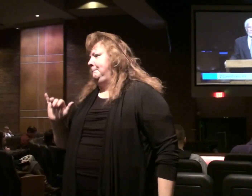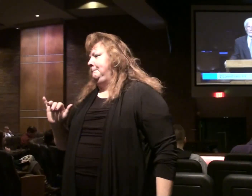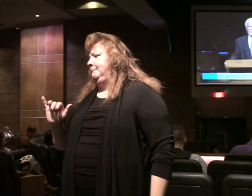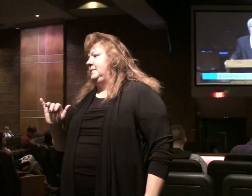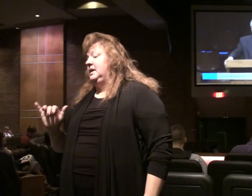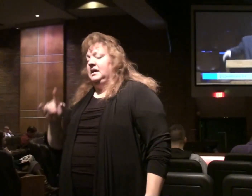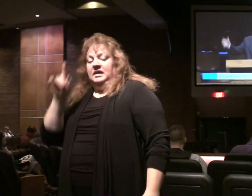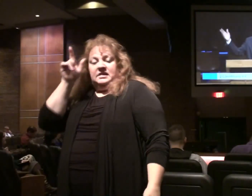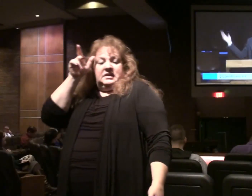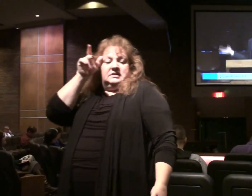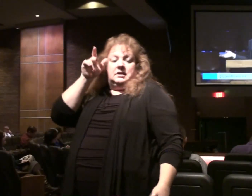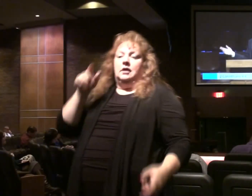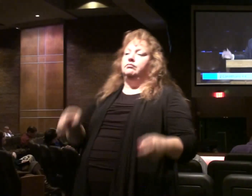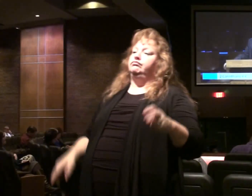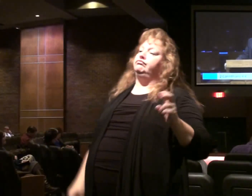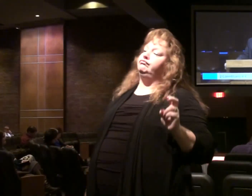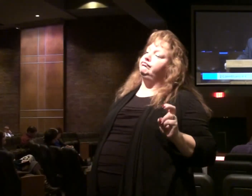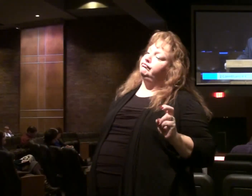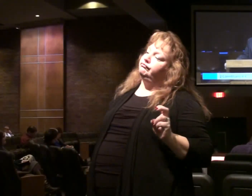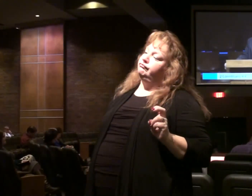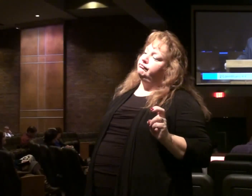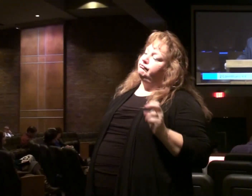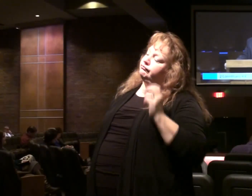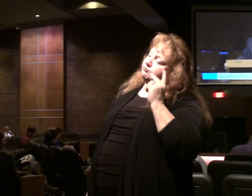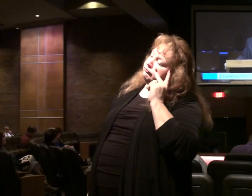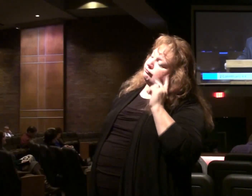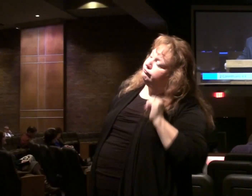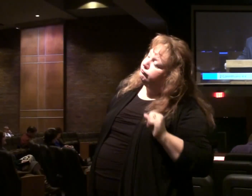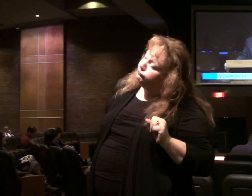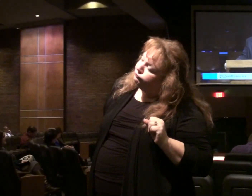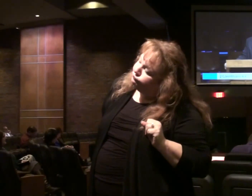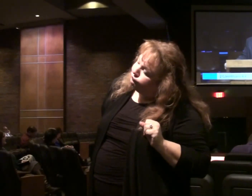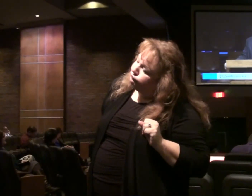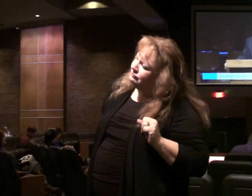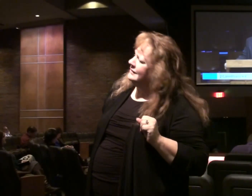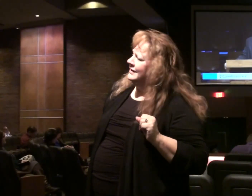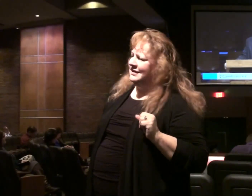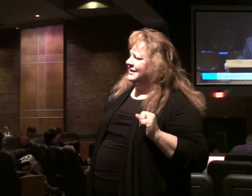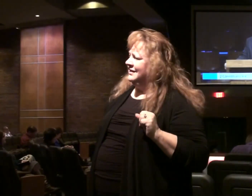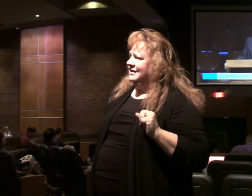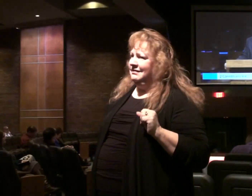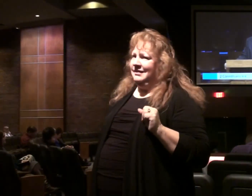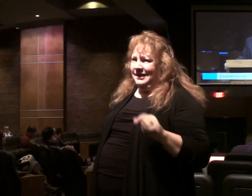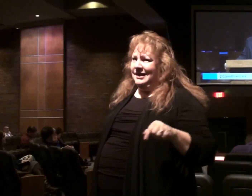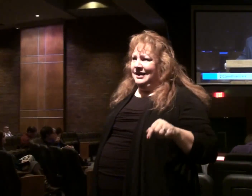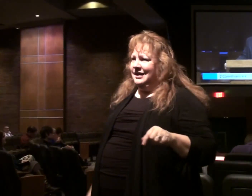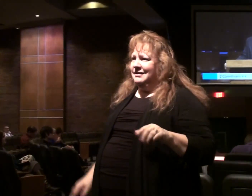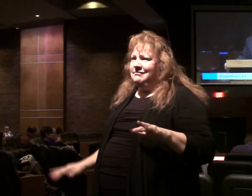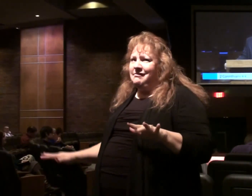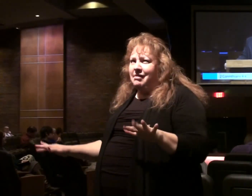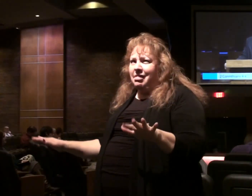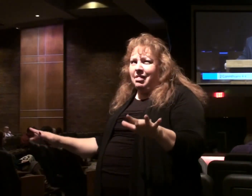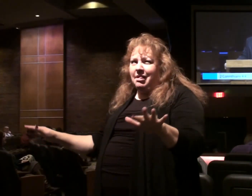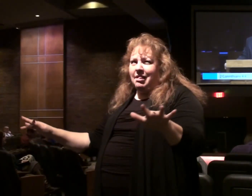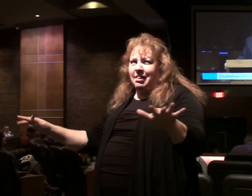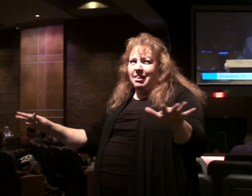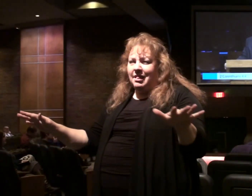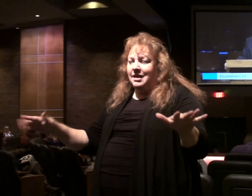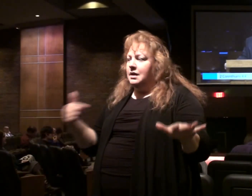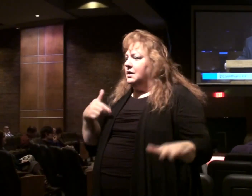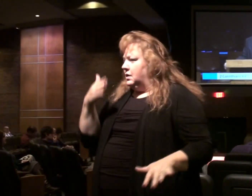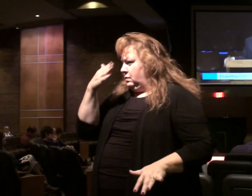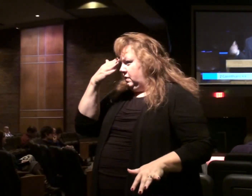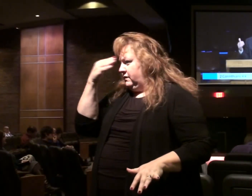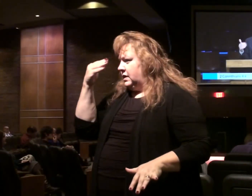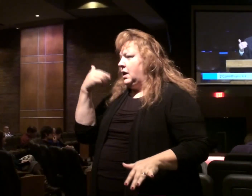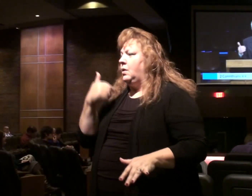the devil just laying back, waiting to see if anything, he's out there. We forget we're